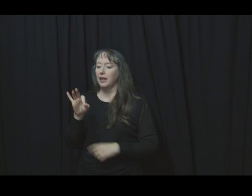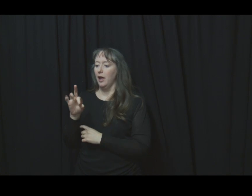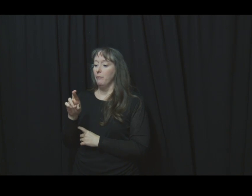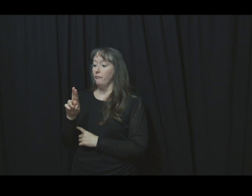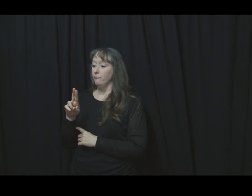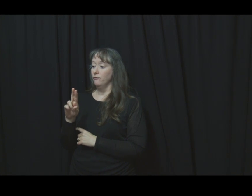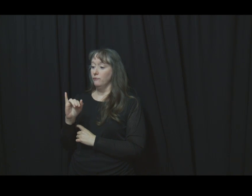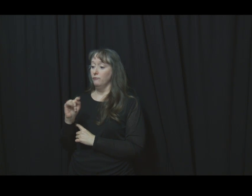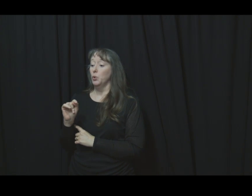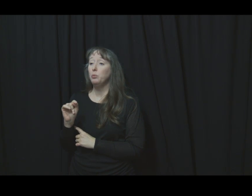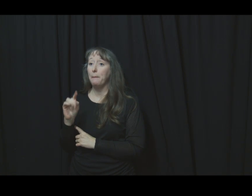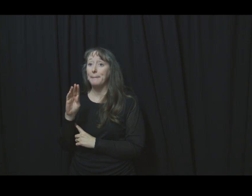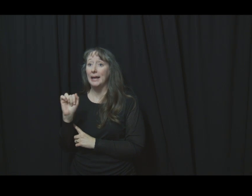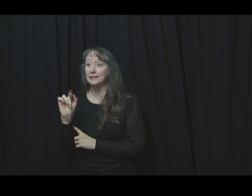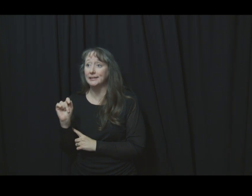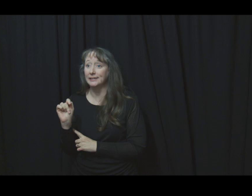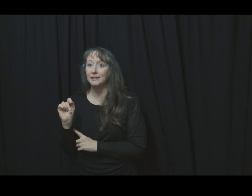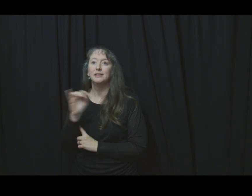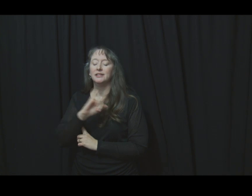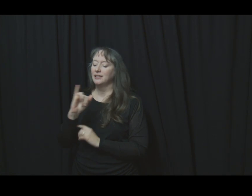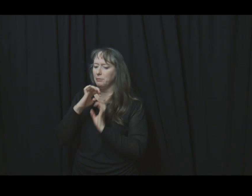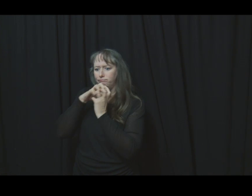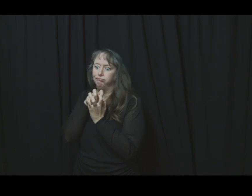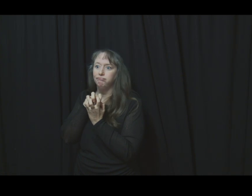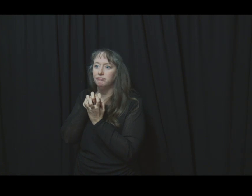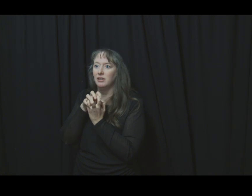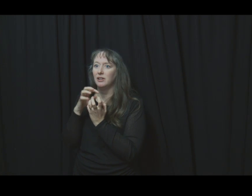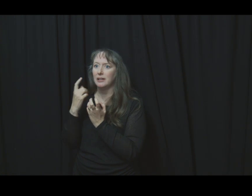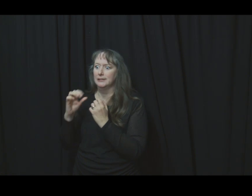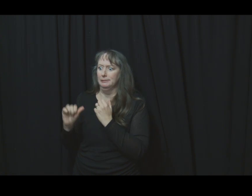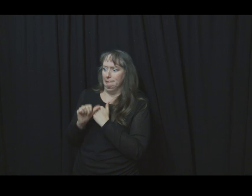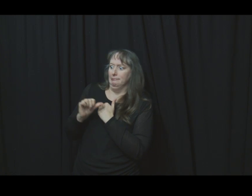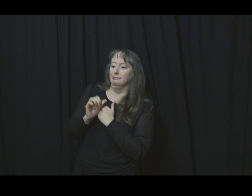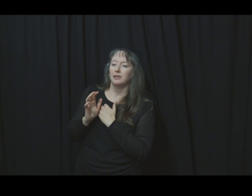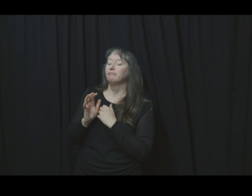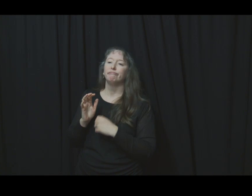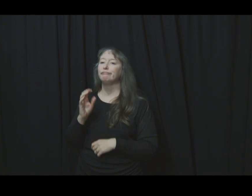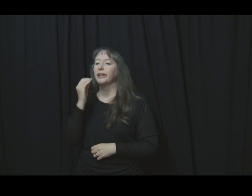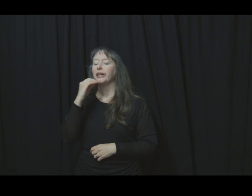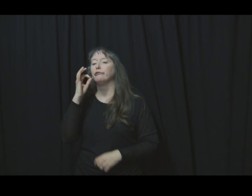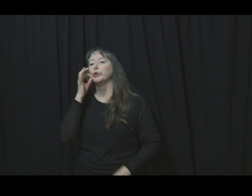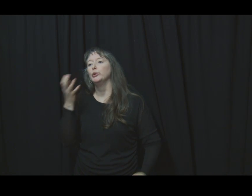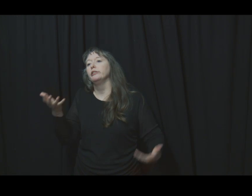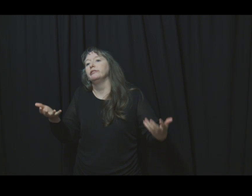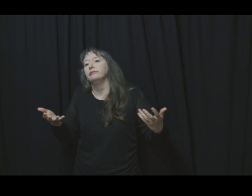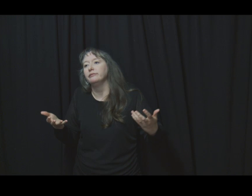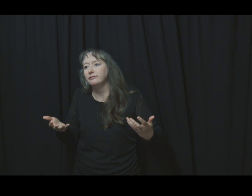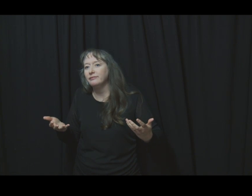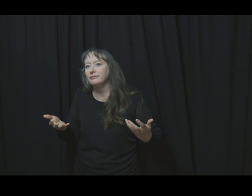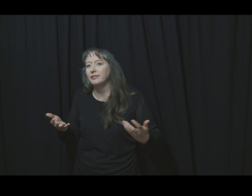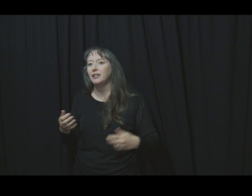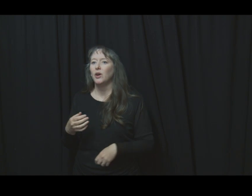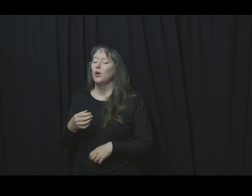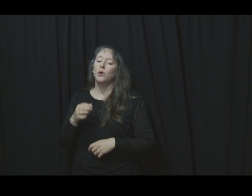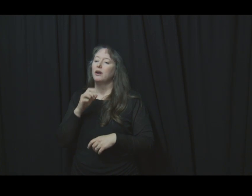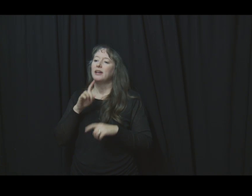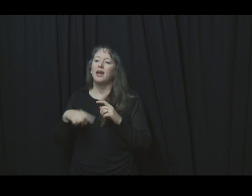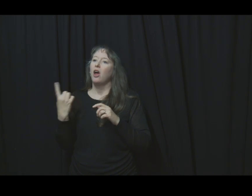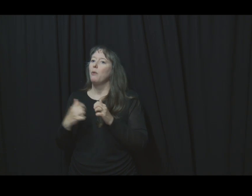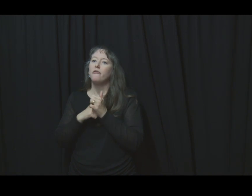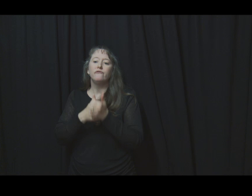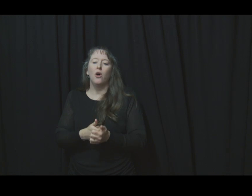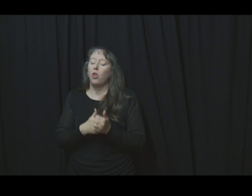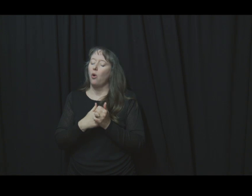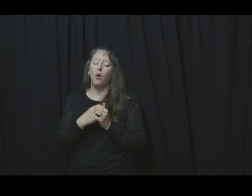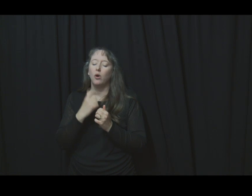So just because an animal has sharp teeth doesn't mean it's a meat eater, it means it has sharp teeth. And so again, it really comes down